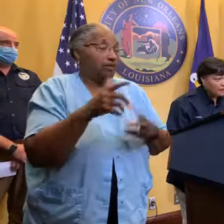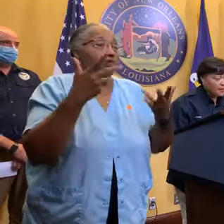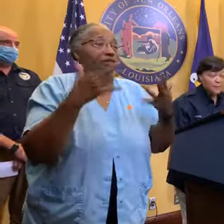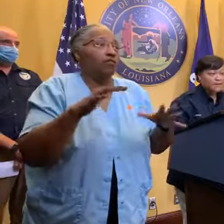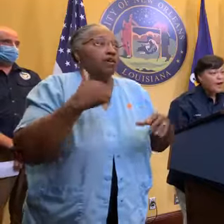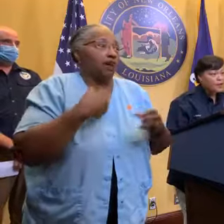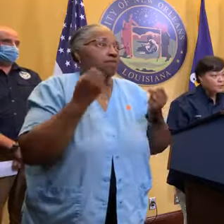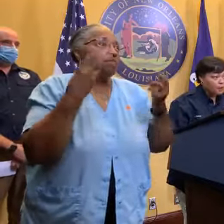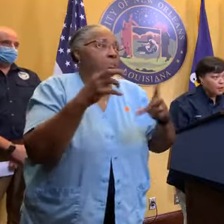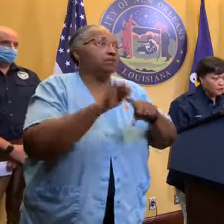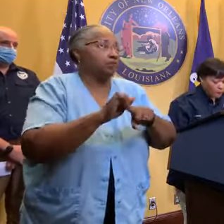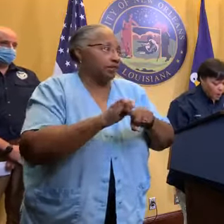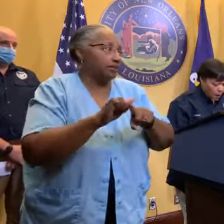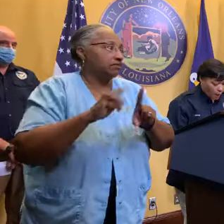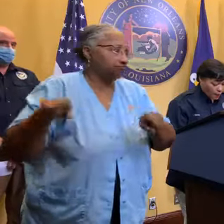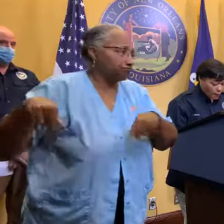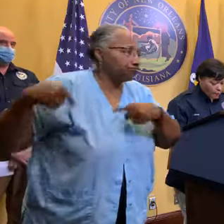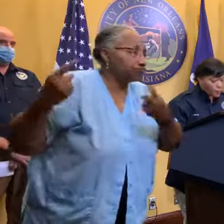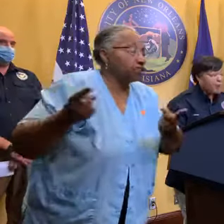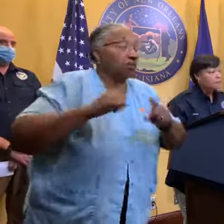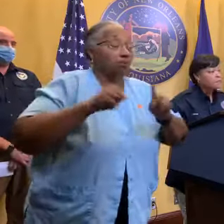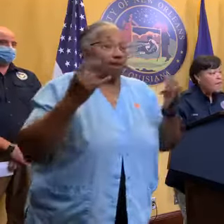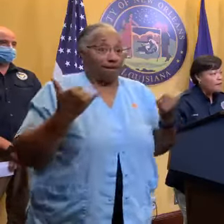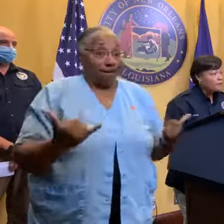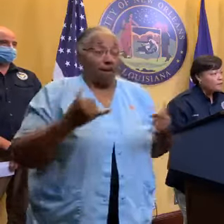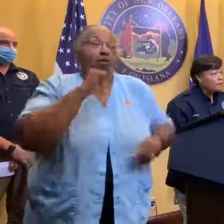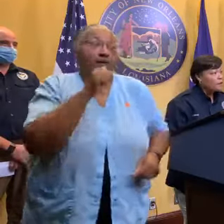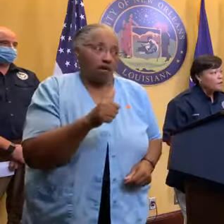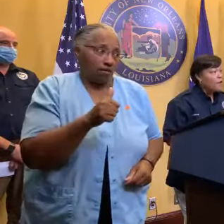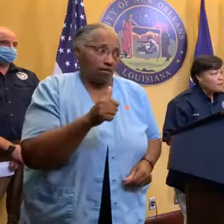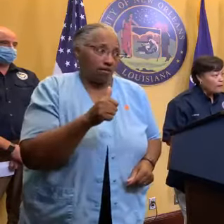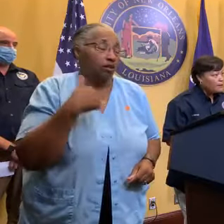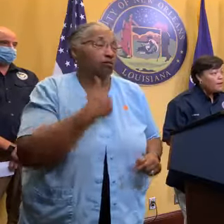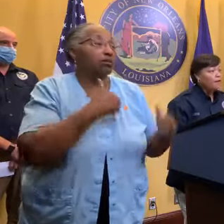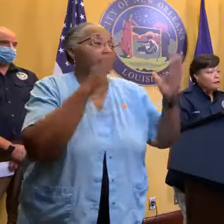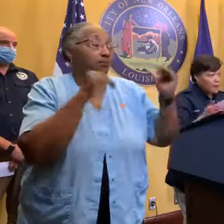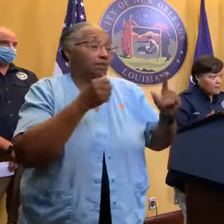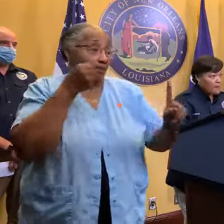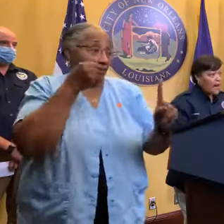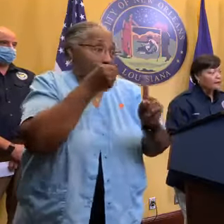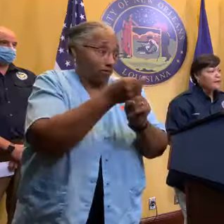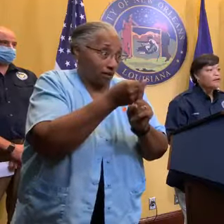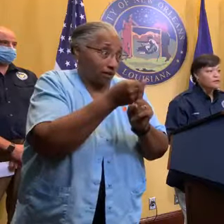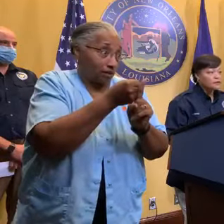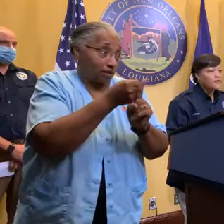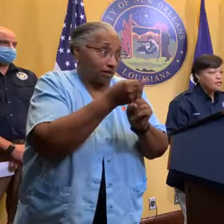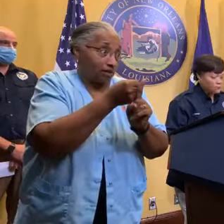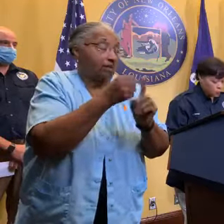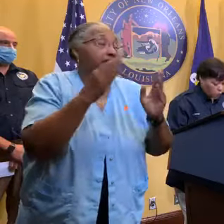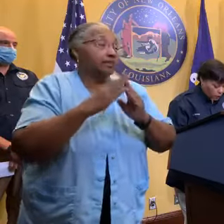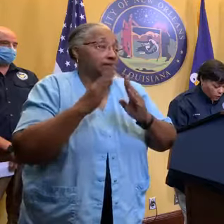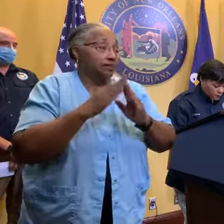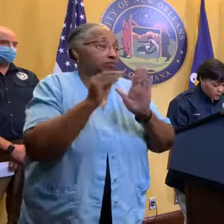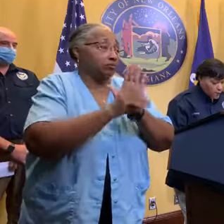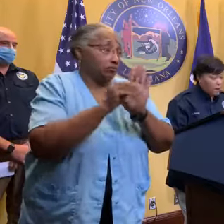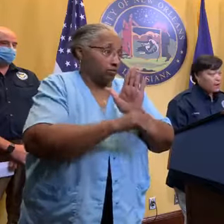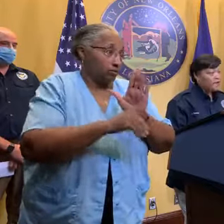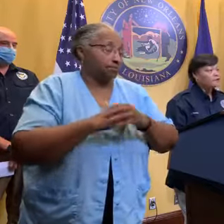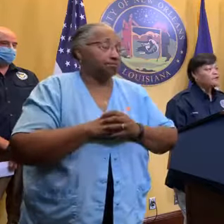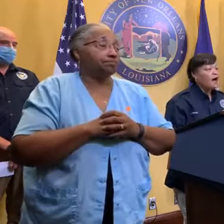them. It's not a drill. We do expect directly impacting the City of New